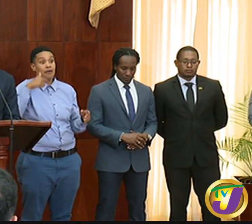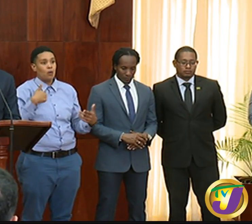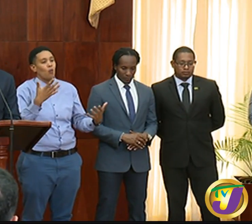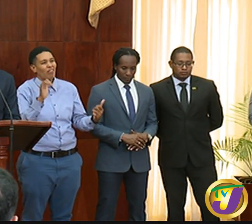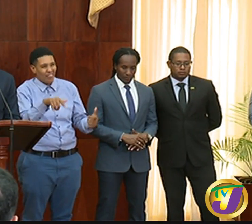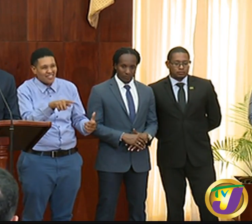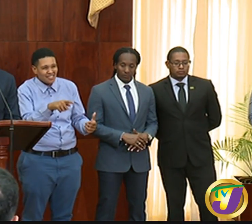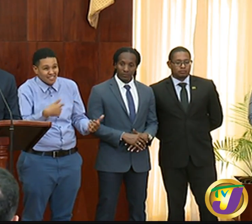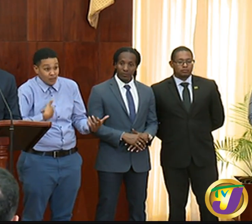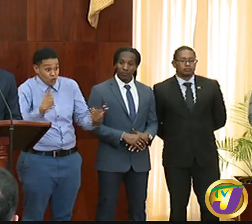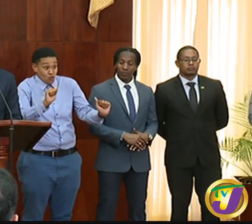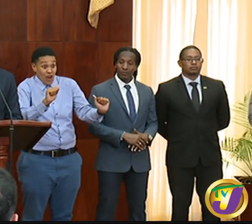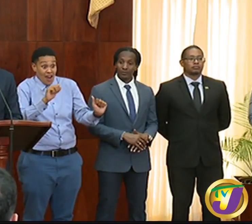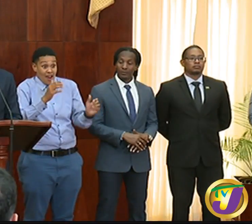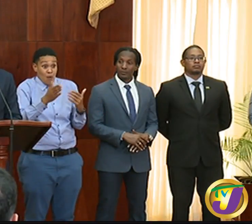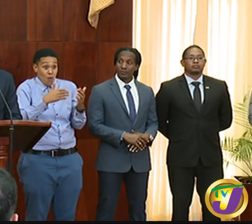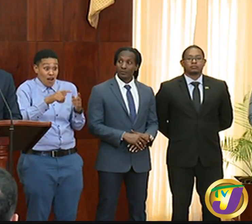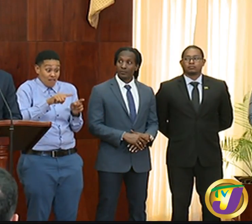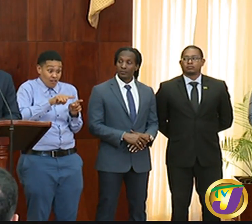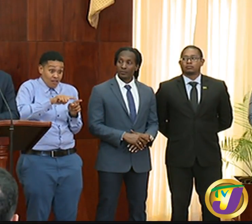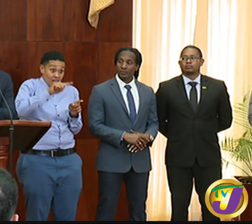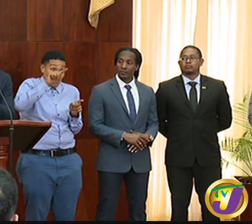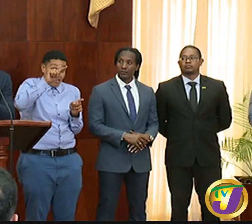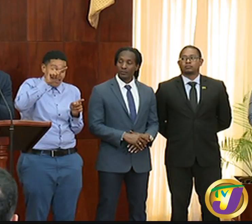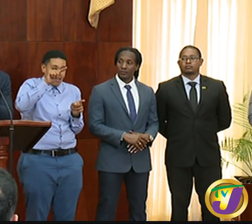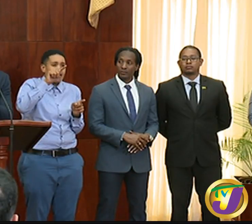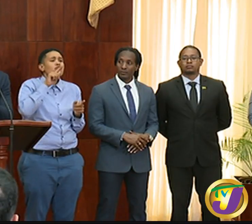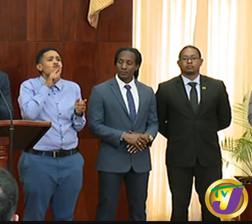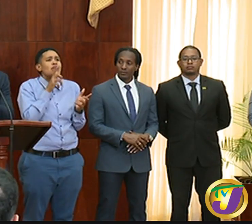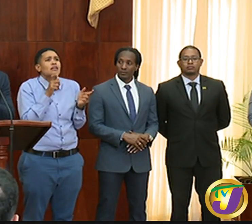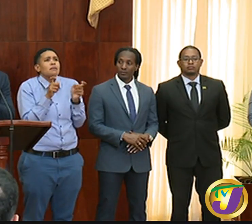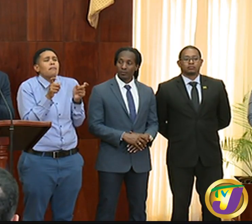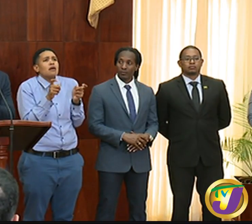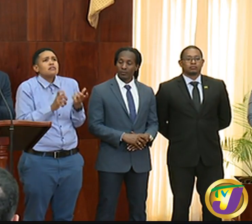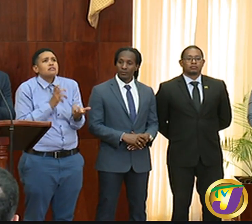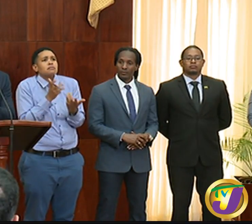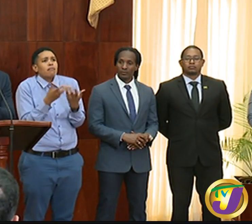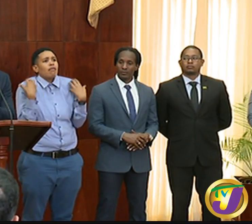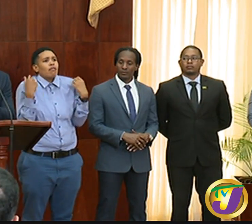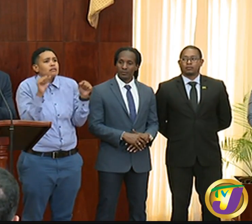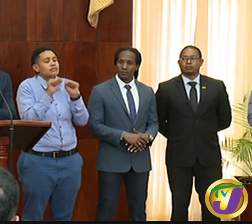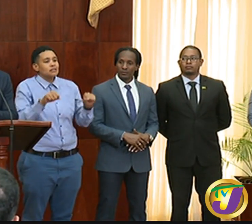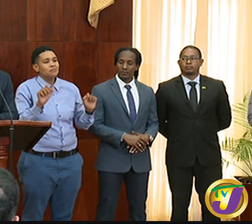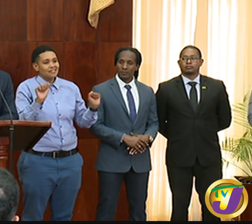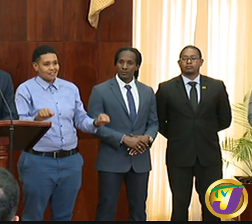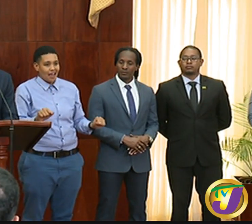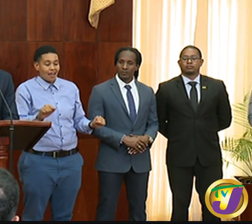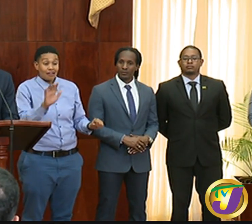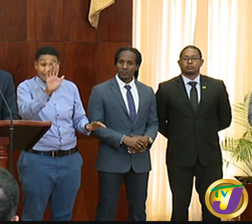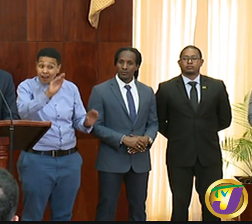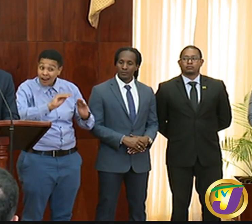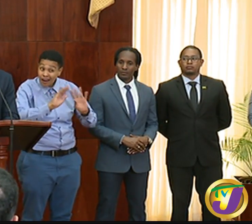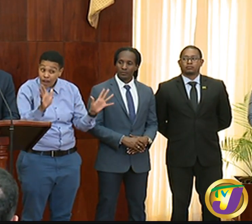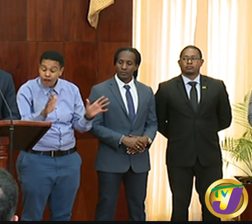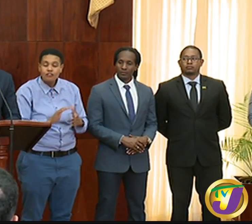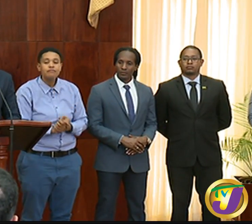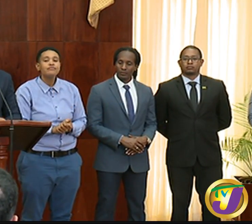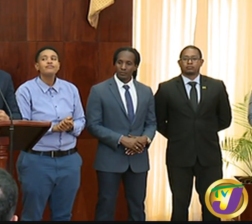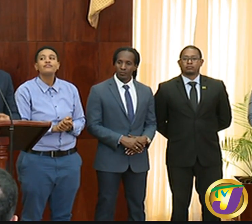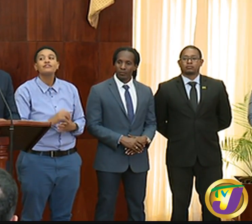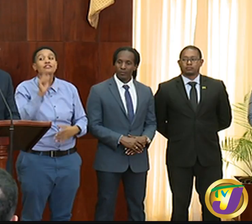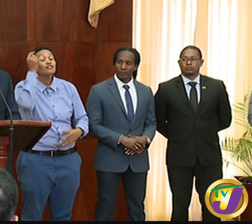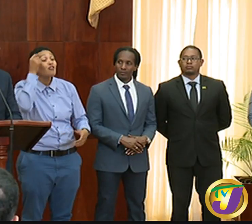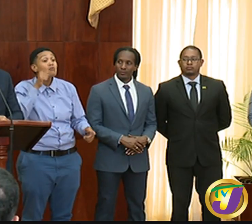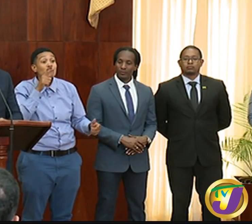ensure that whatever peak that may occur is within the capacity of the health system. Now, just to be clear, the government